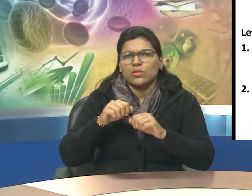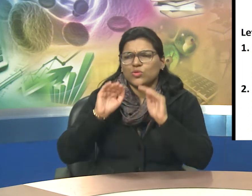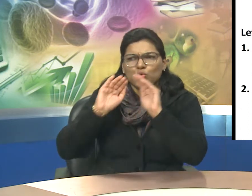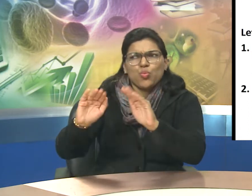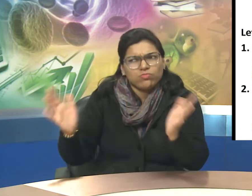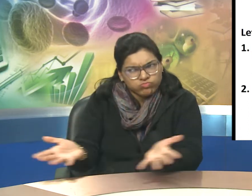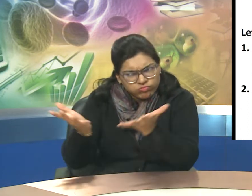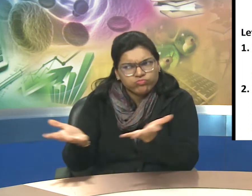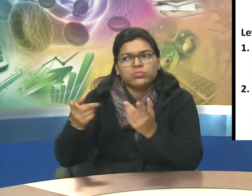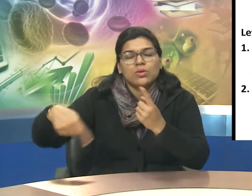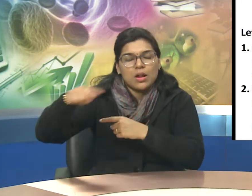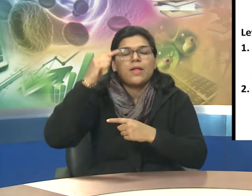And